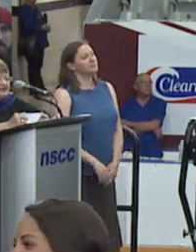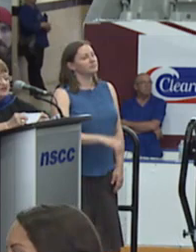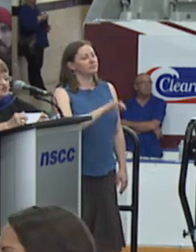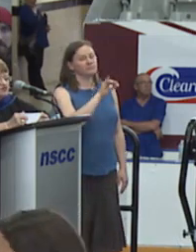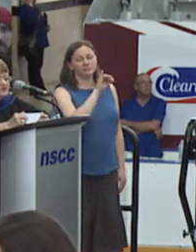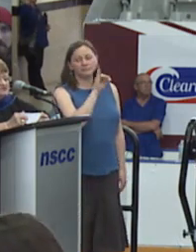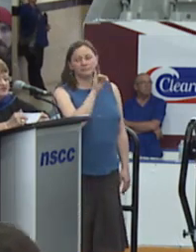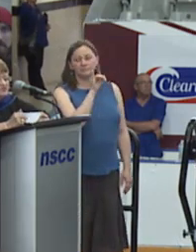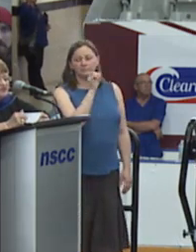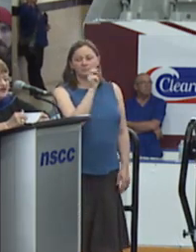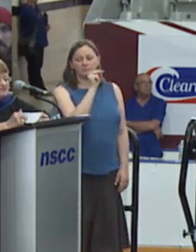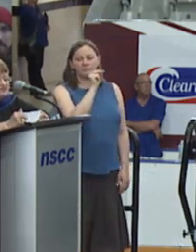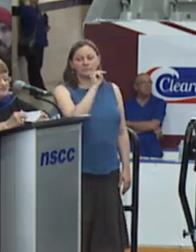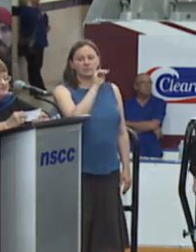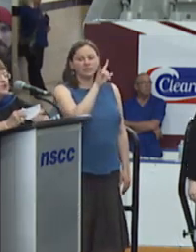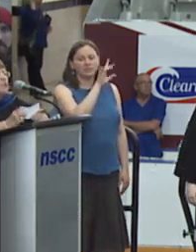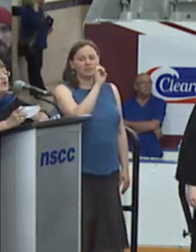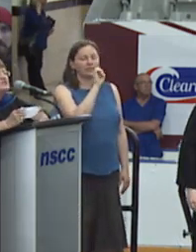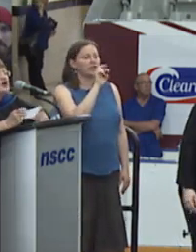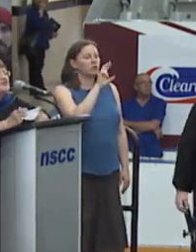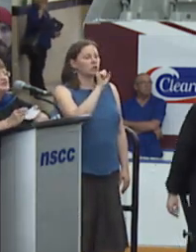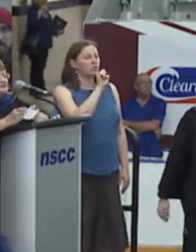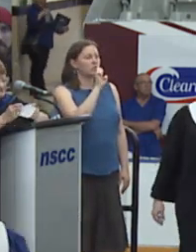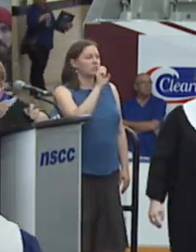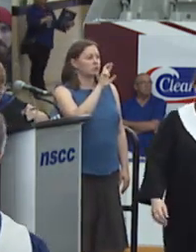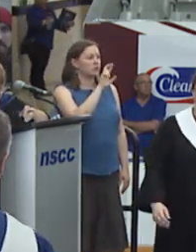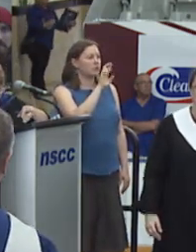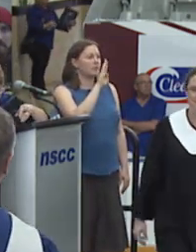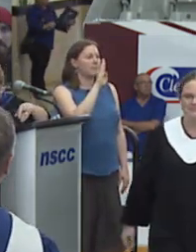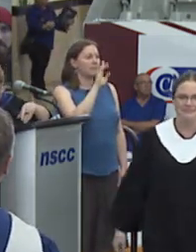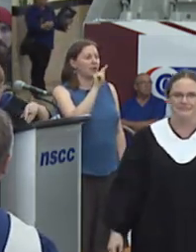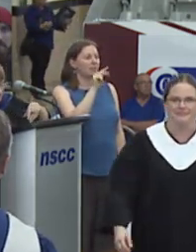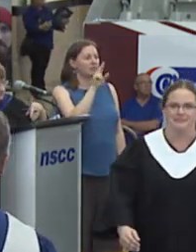Jenny Lee Creaser Matheson with honors.